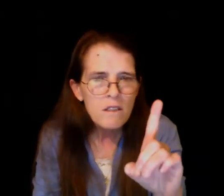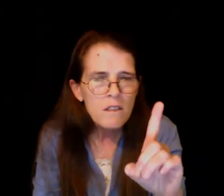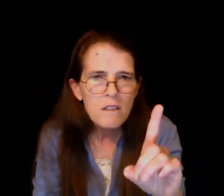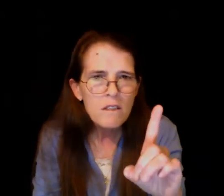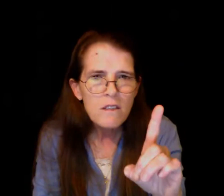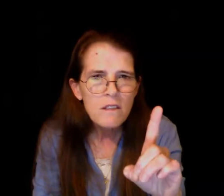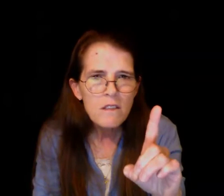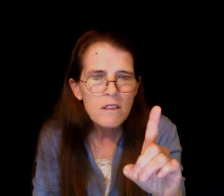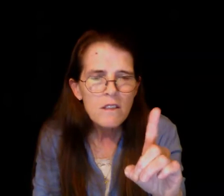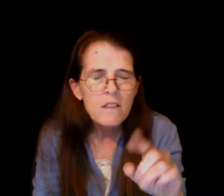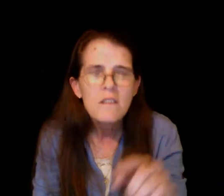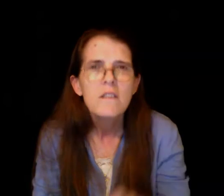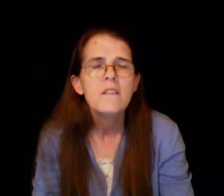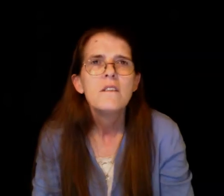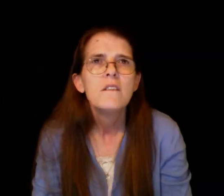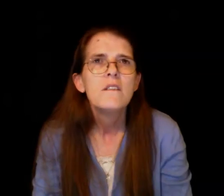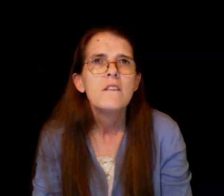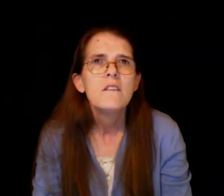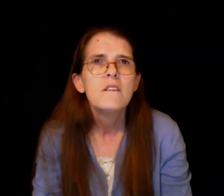Right here. Oh, get up.